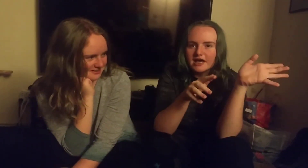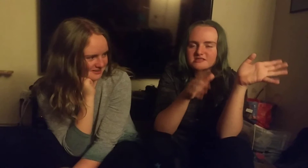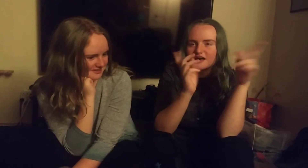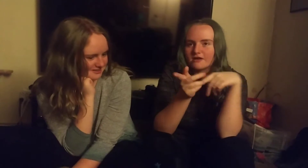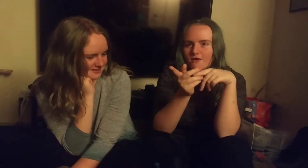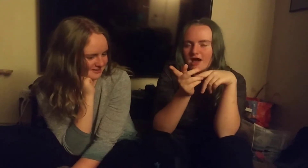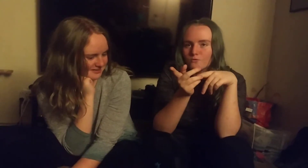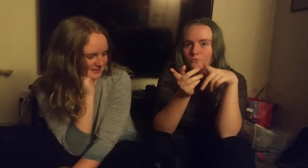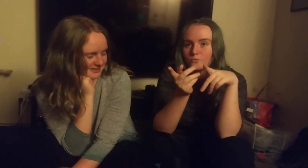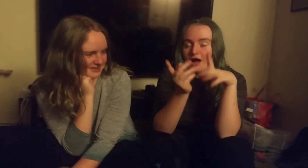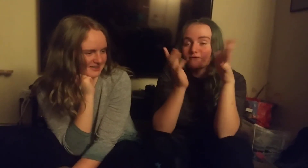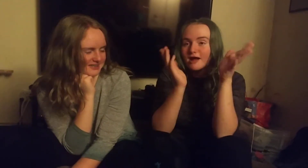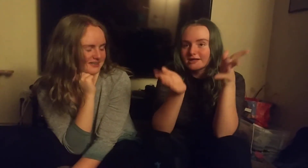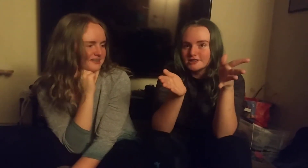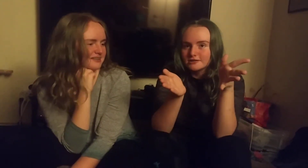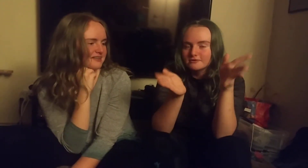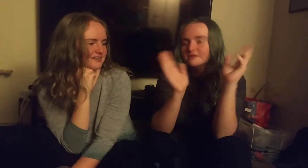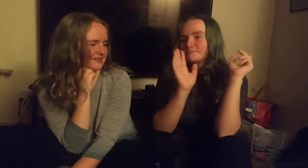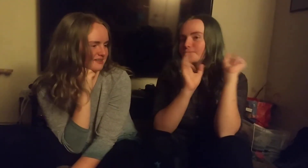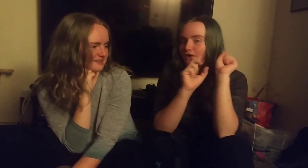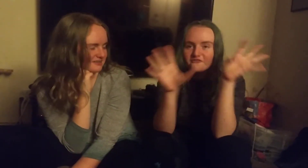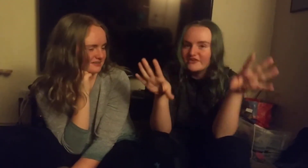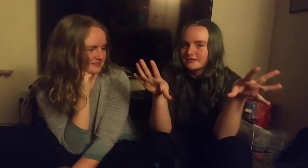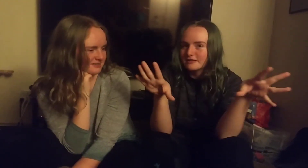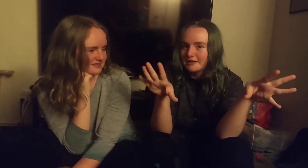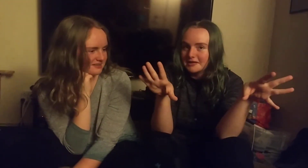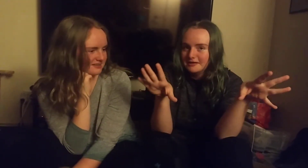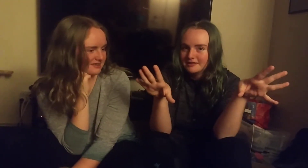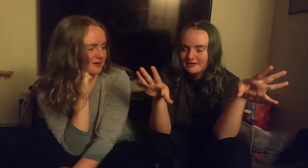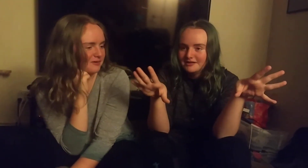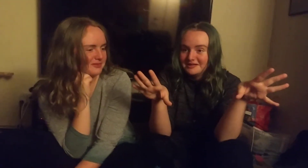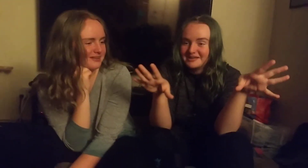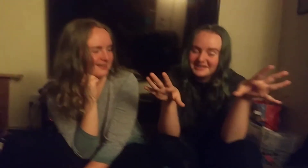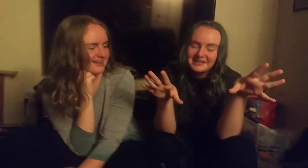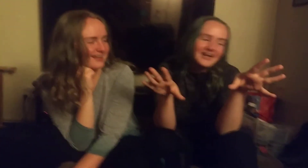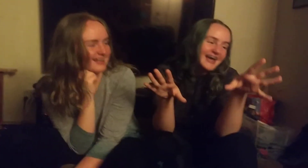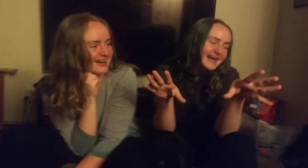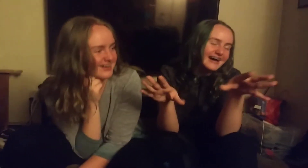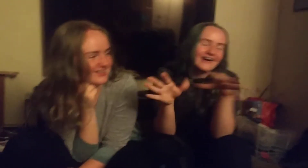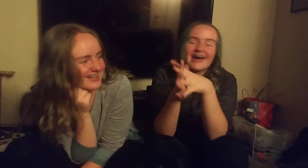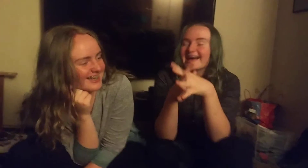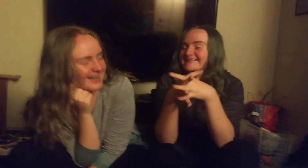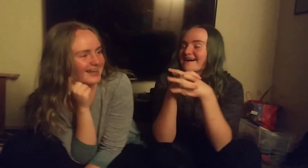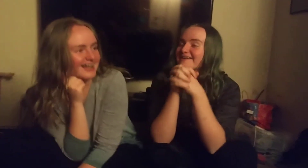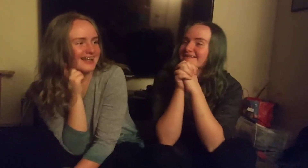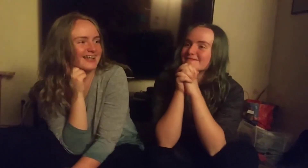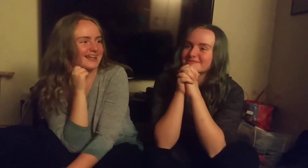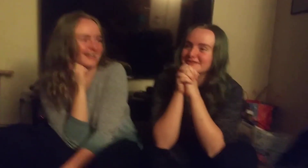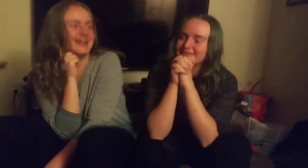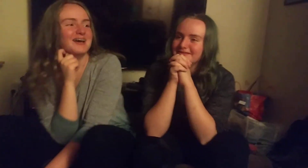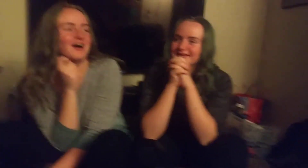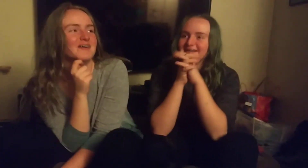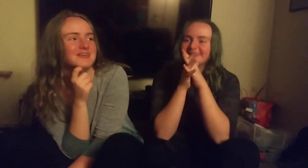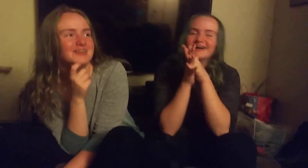I cracked 2 perfectly. Oh, no. Okay, now here comes Eden. Oh